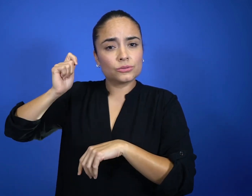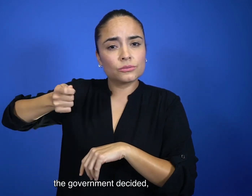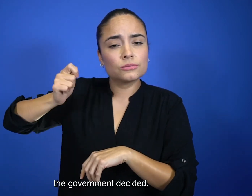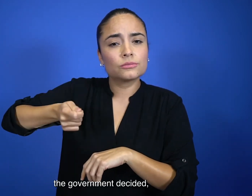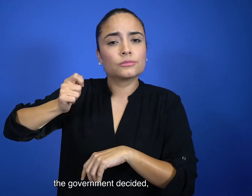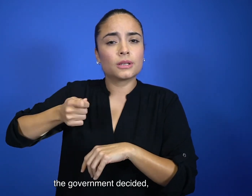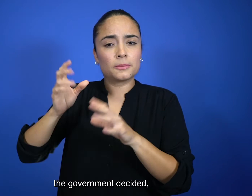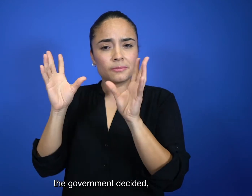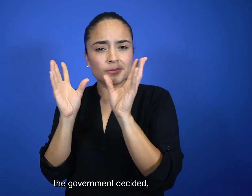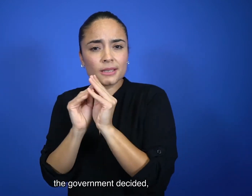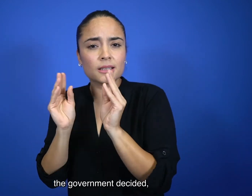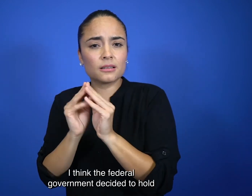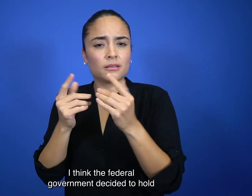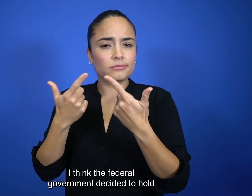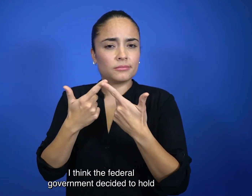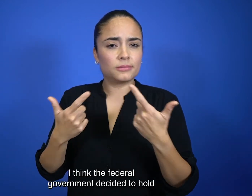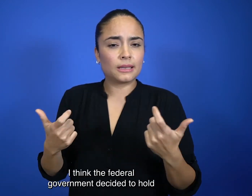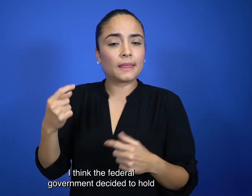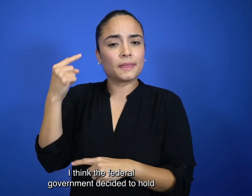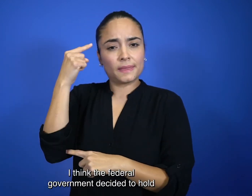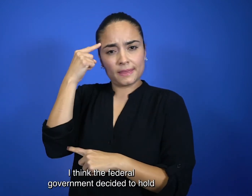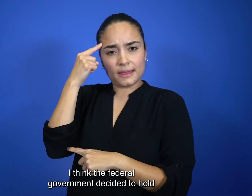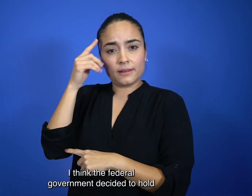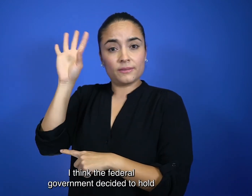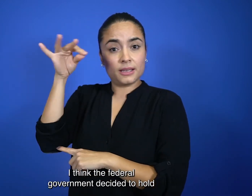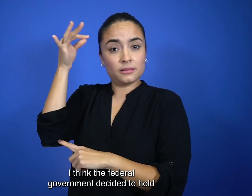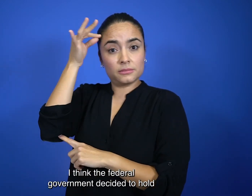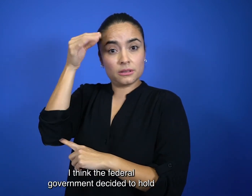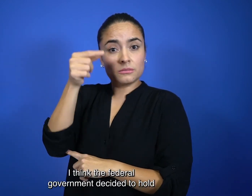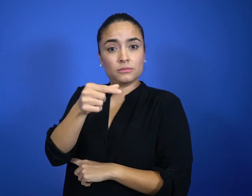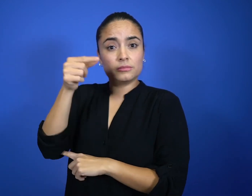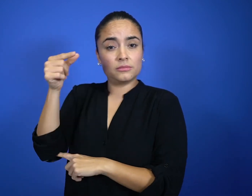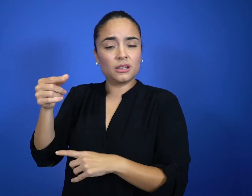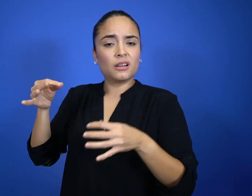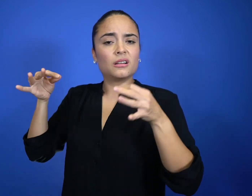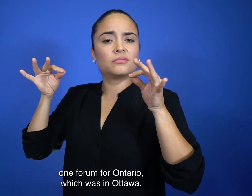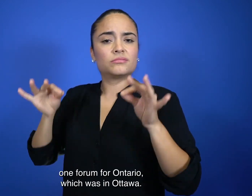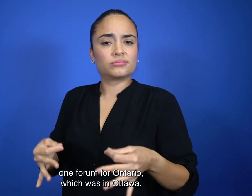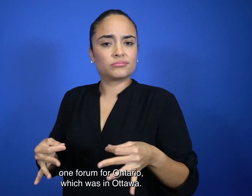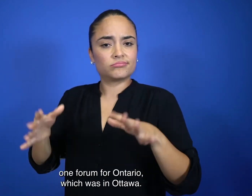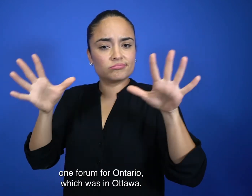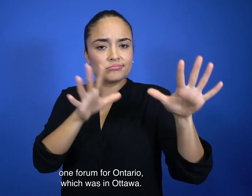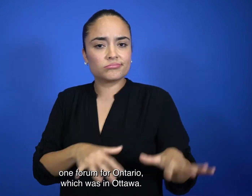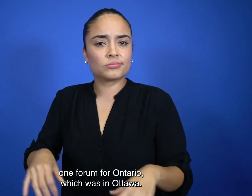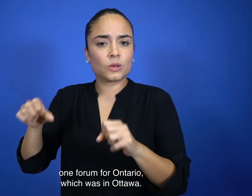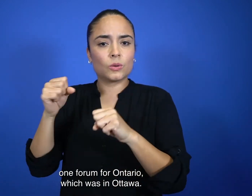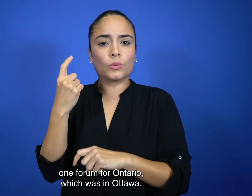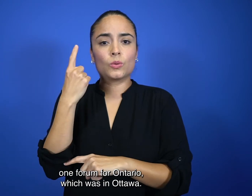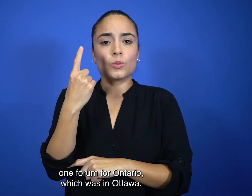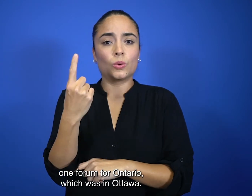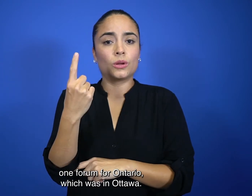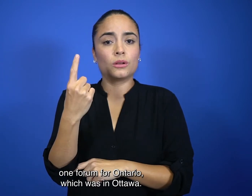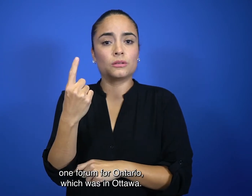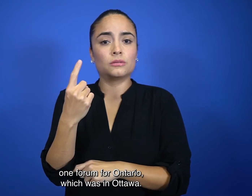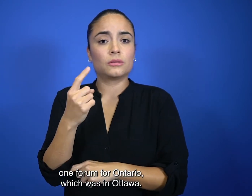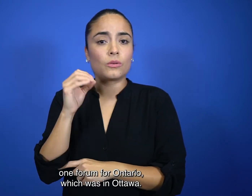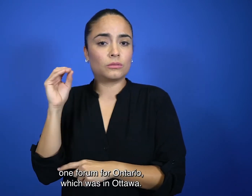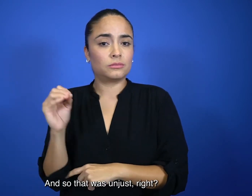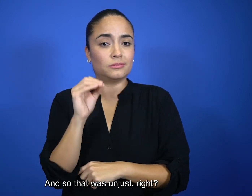the government decided, I think the federal government decided to hold one forum for Ontario, which was in Ottawa, and so